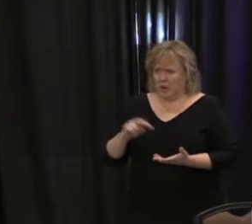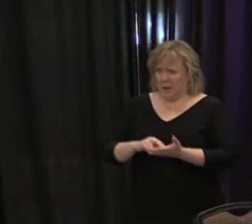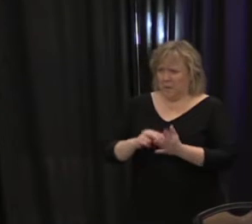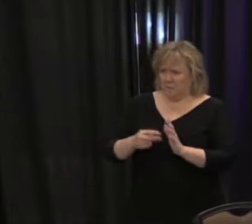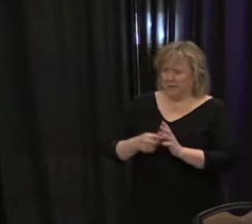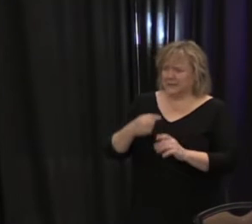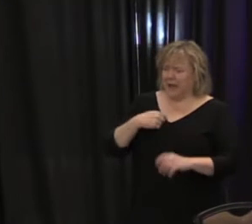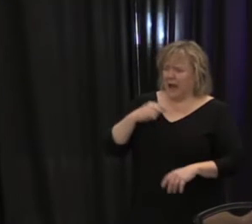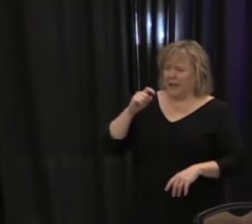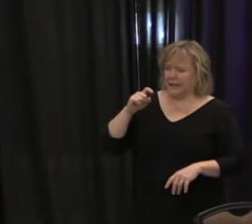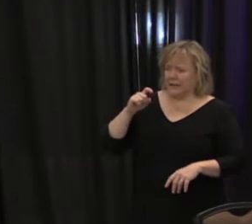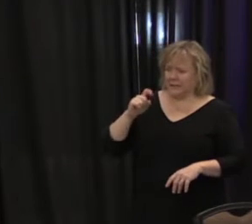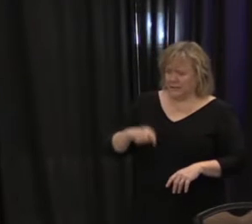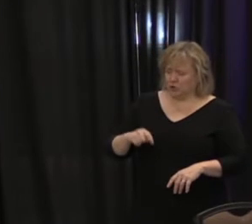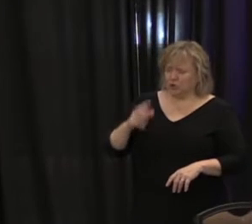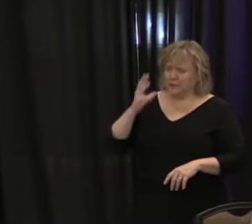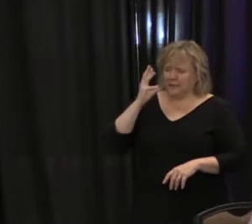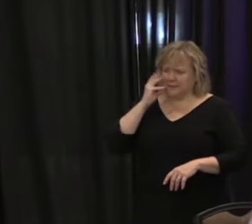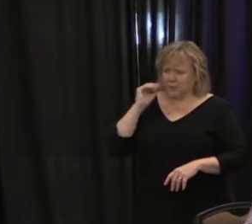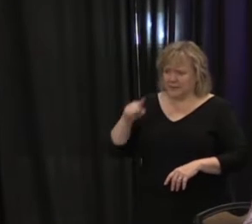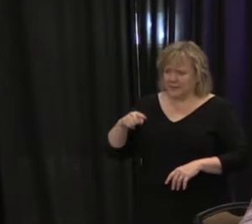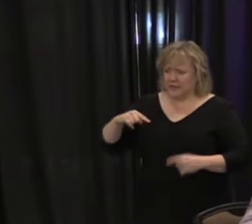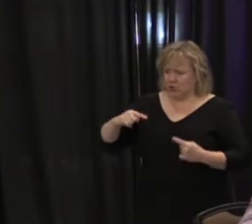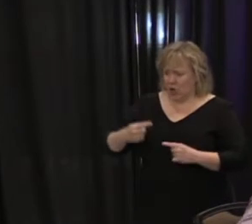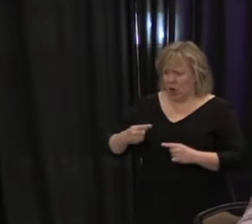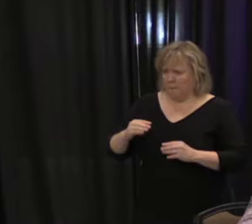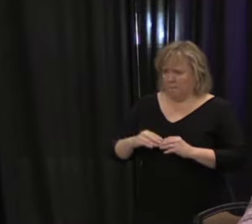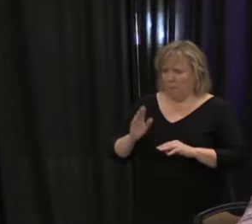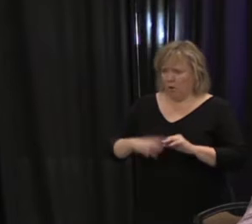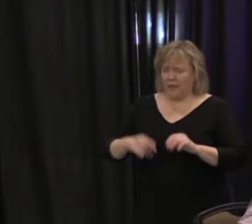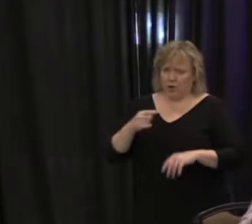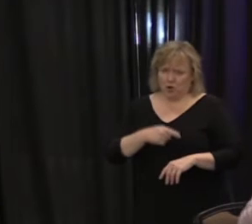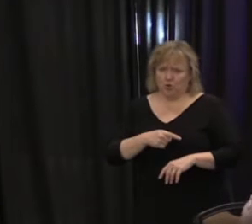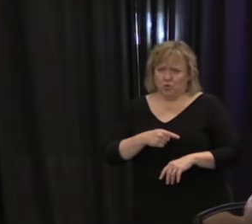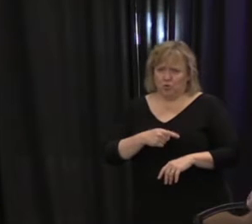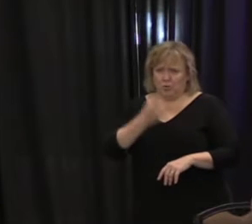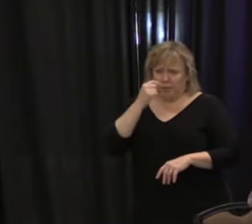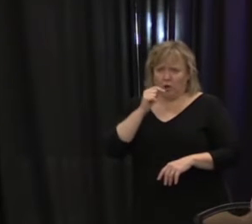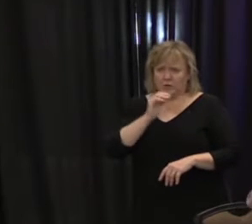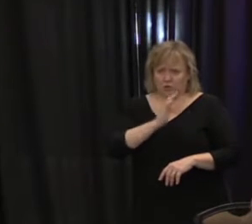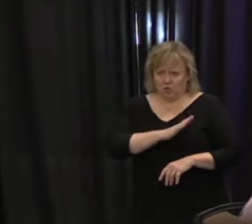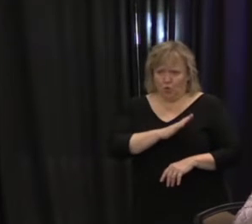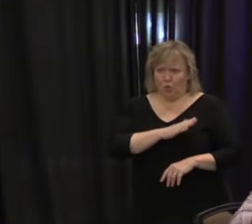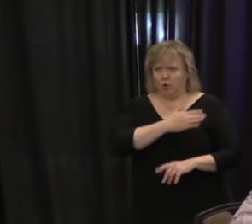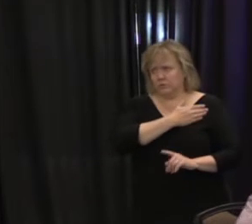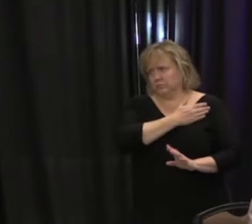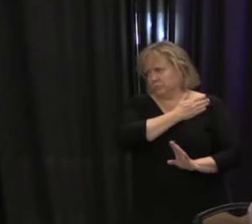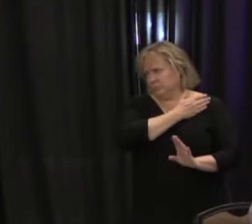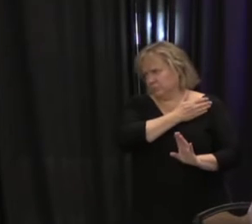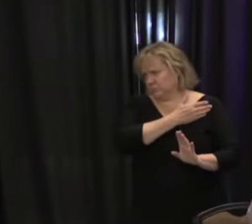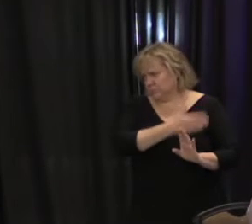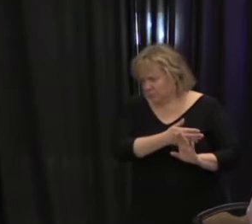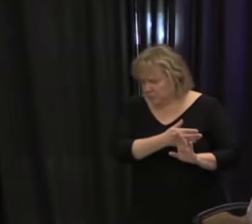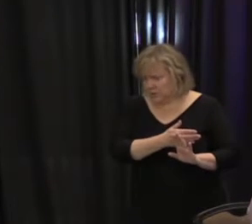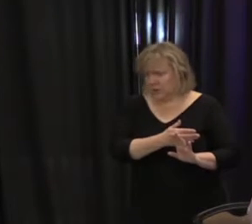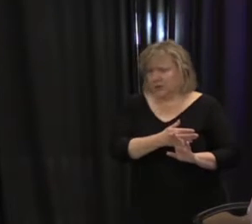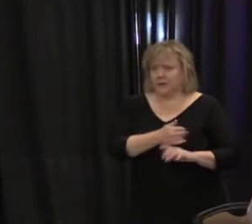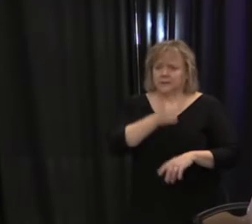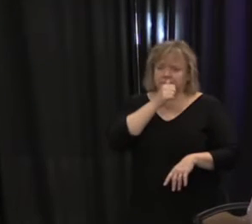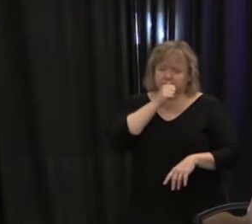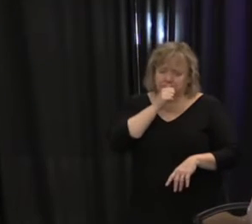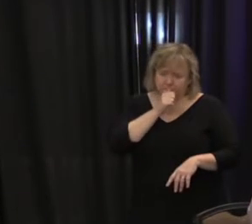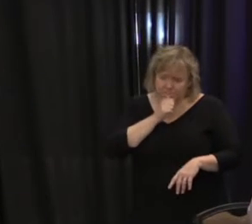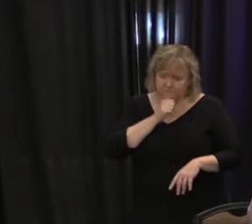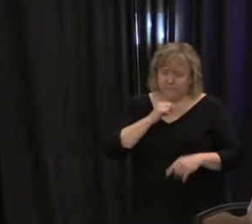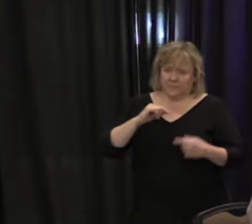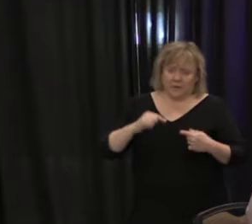that I need to kind of experience this harm more than you are in this moment, because your entire existence is always experiencing harm. So